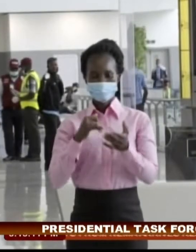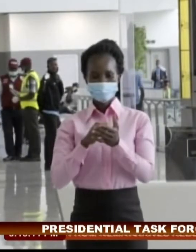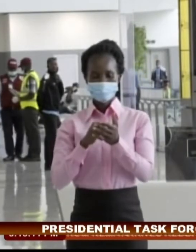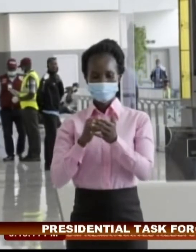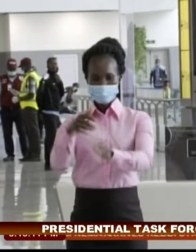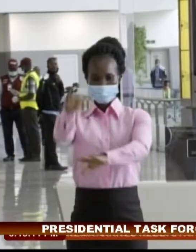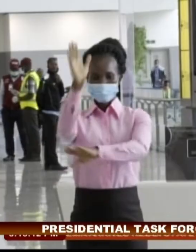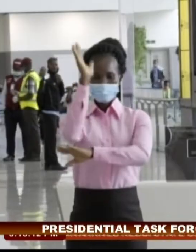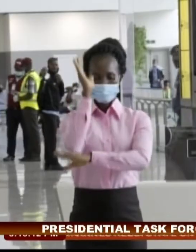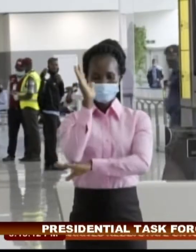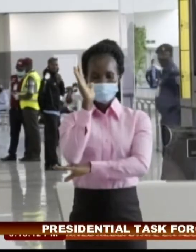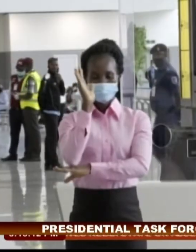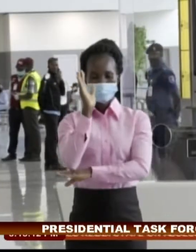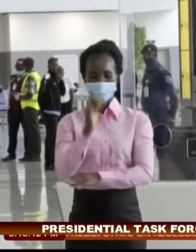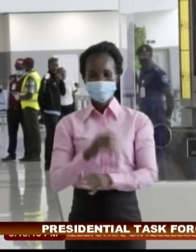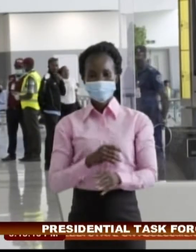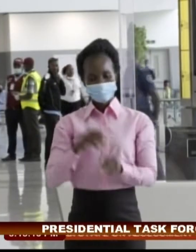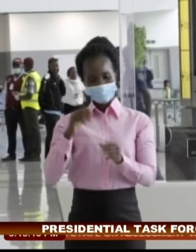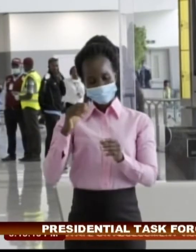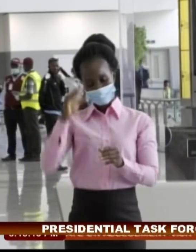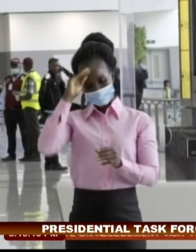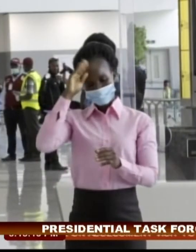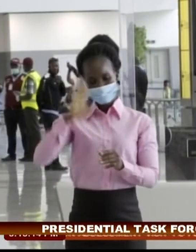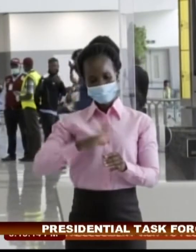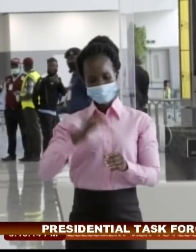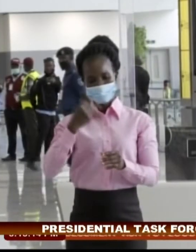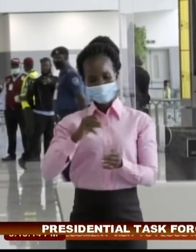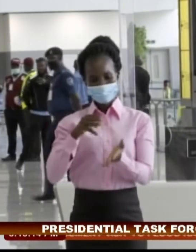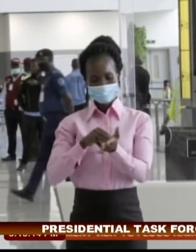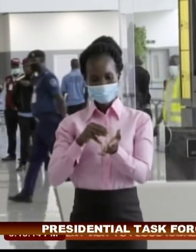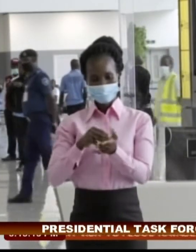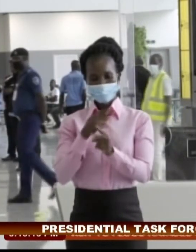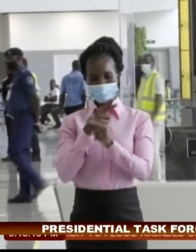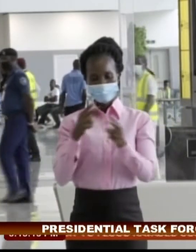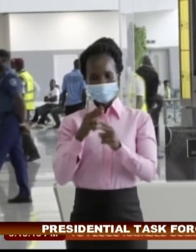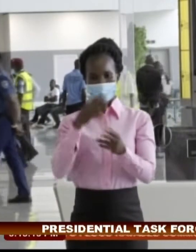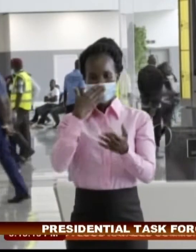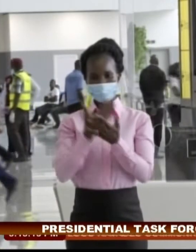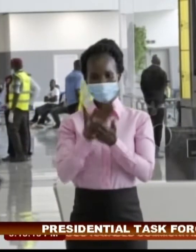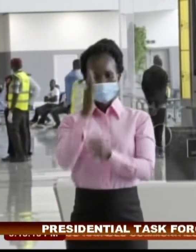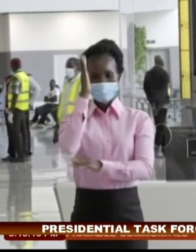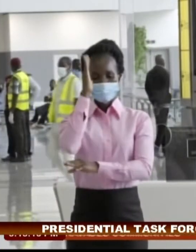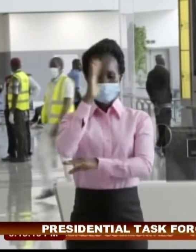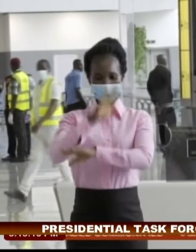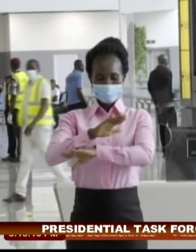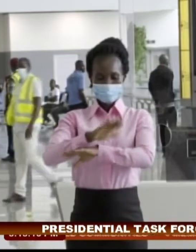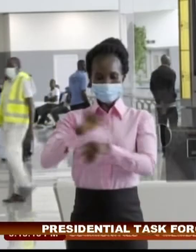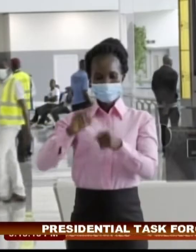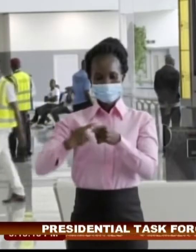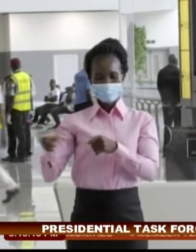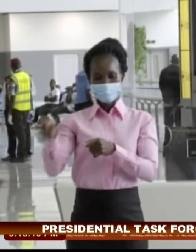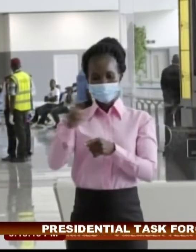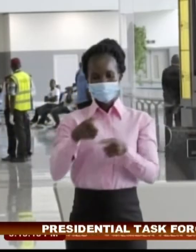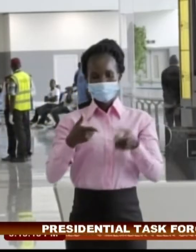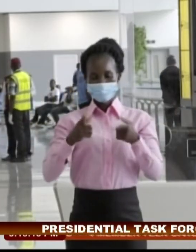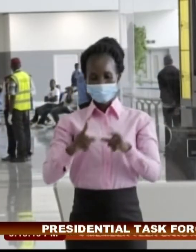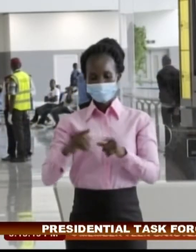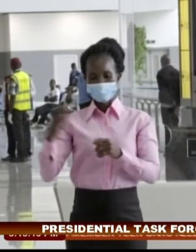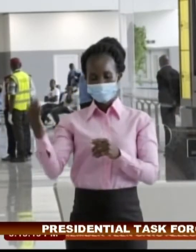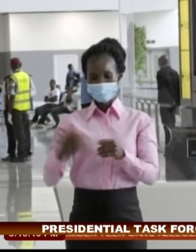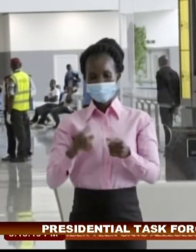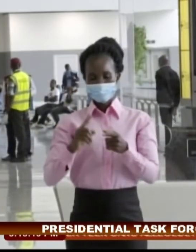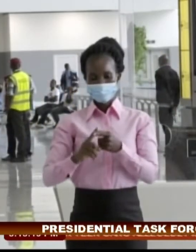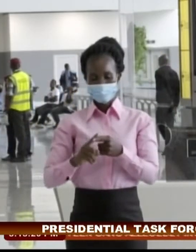of the press, a very good evening to you, and let me welcome you to the national briefing